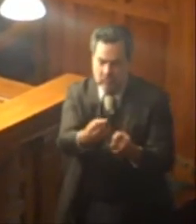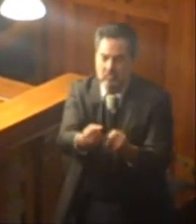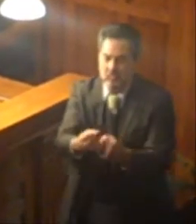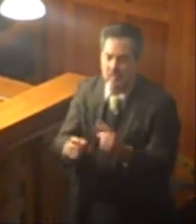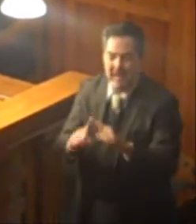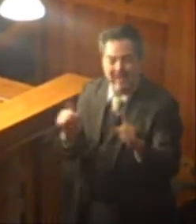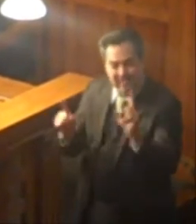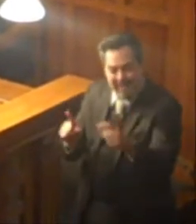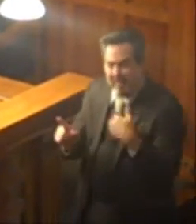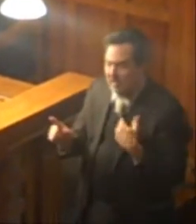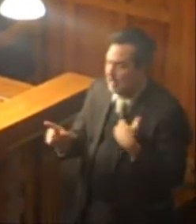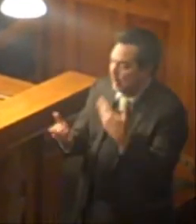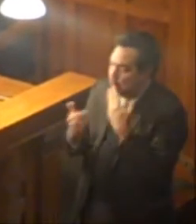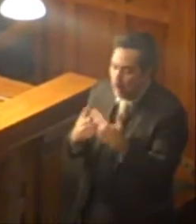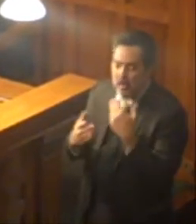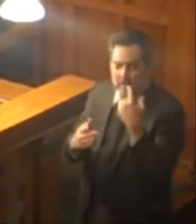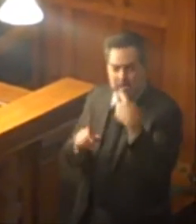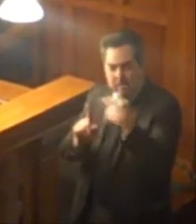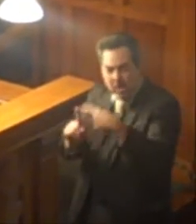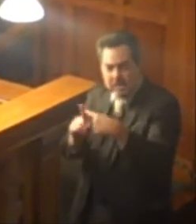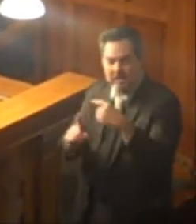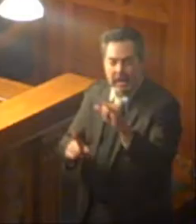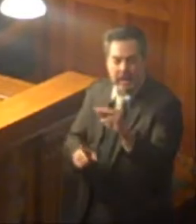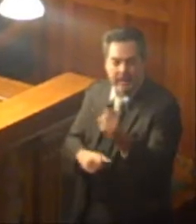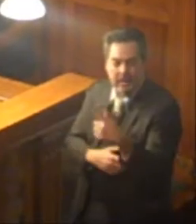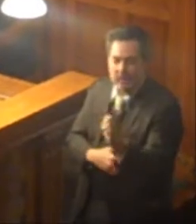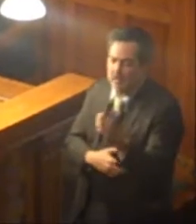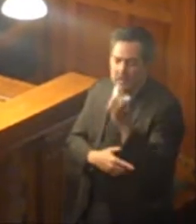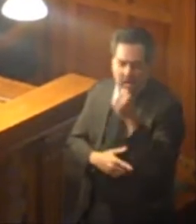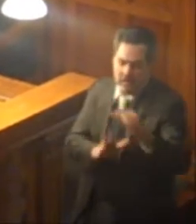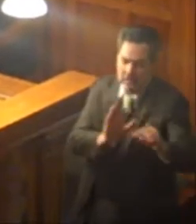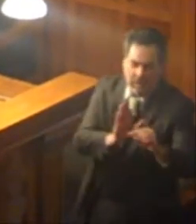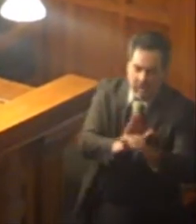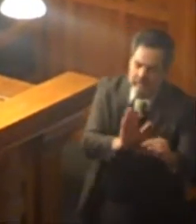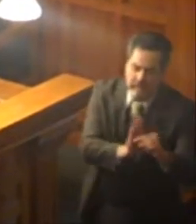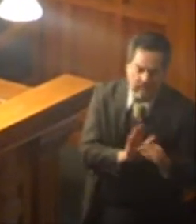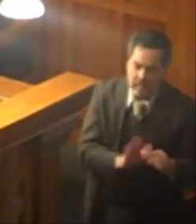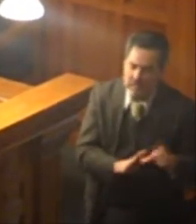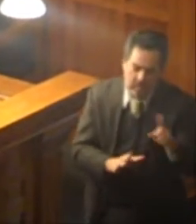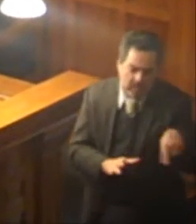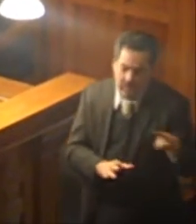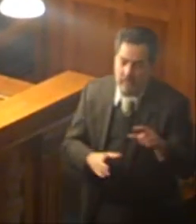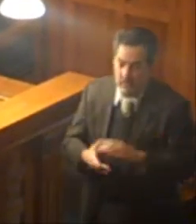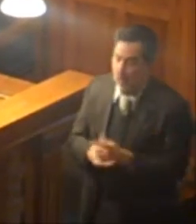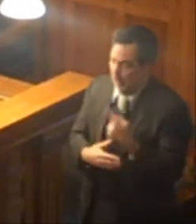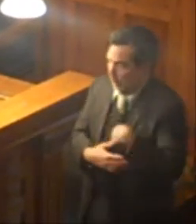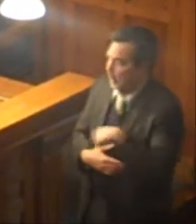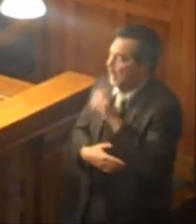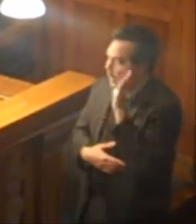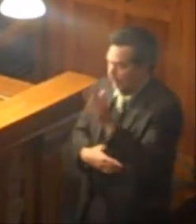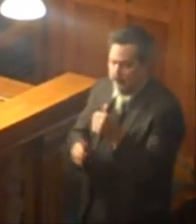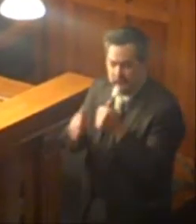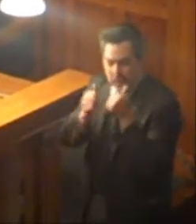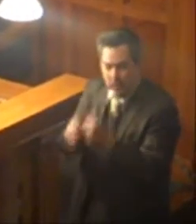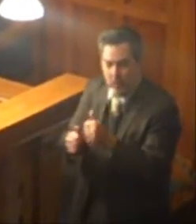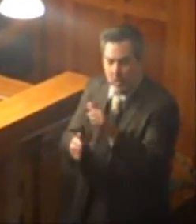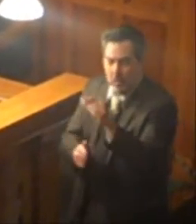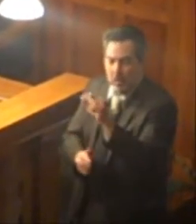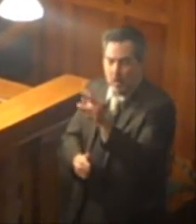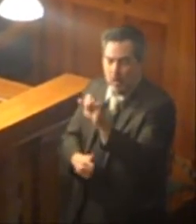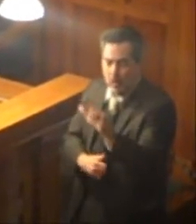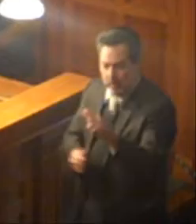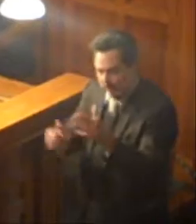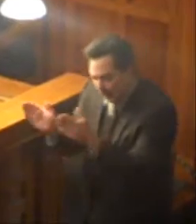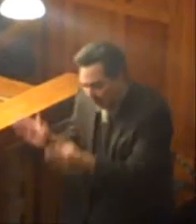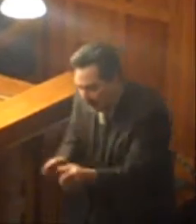tax base, which in turn helps homeowners. We will work with the Lowell Plan, the Chamber of Commerce,